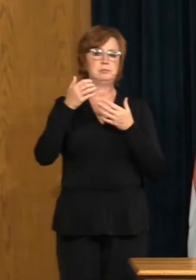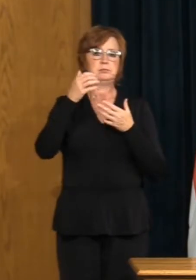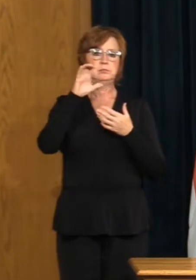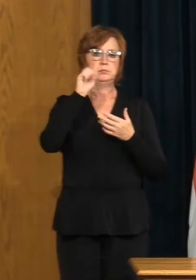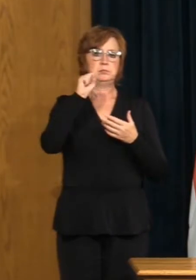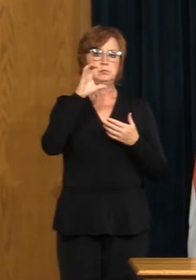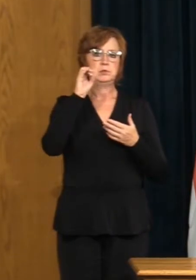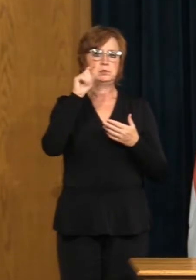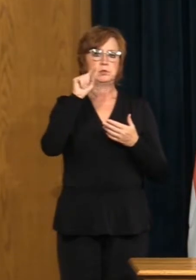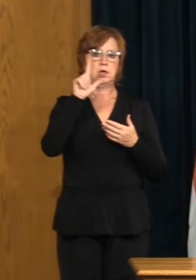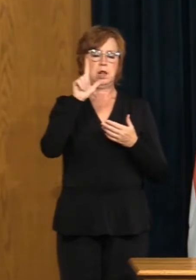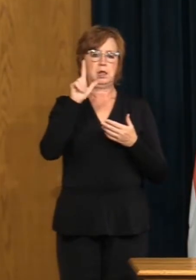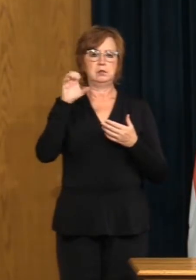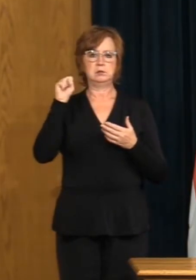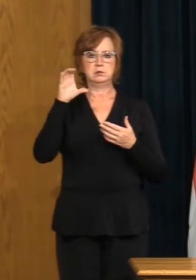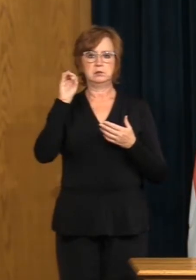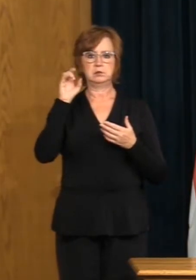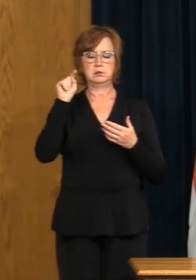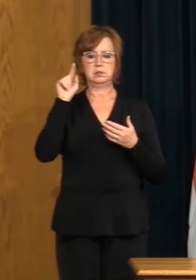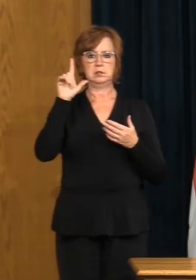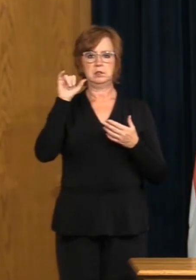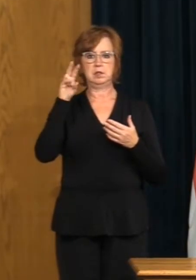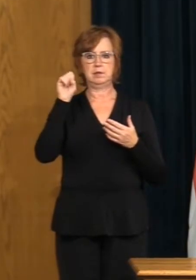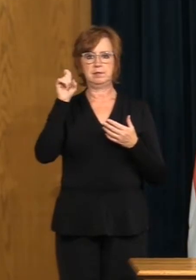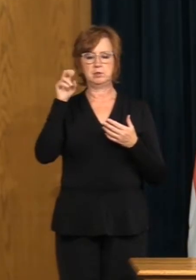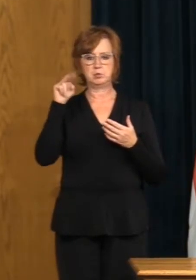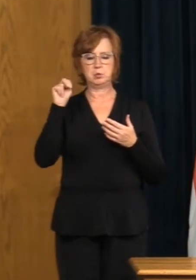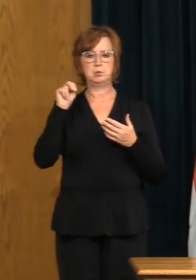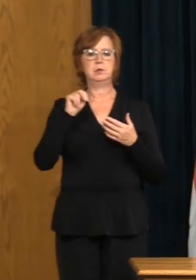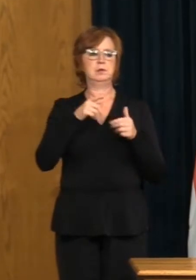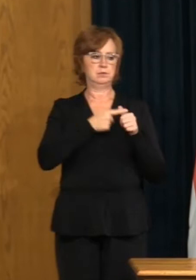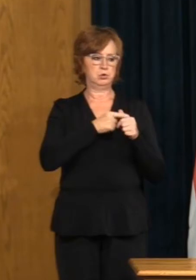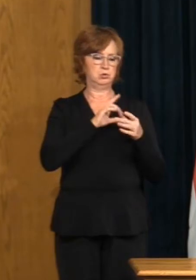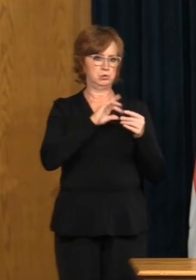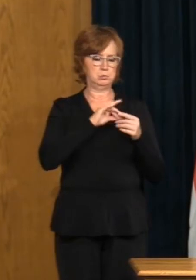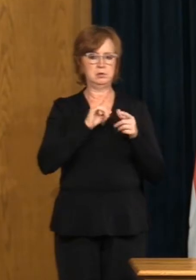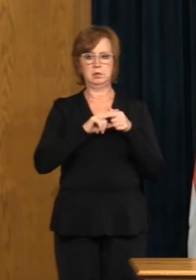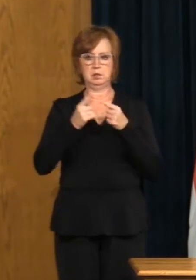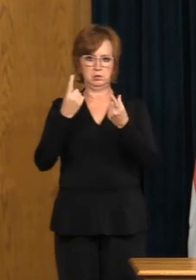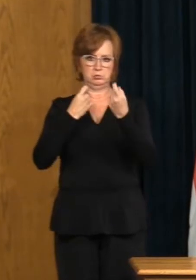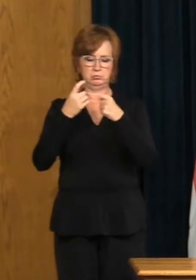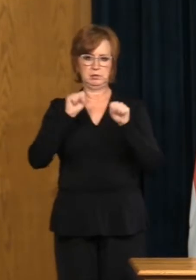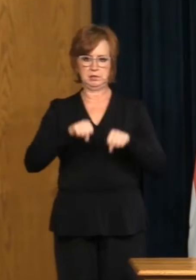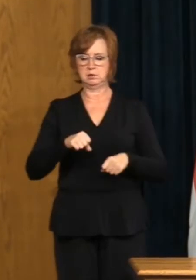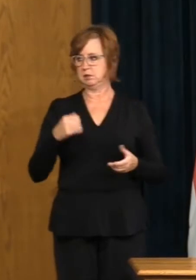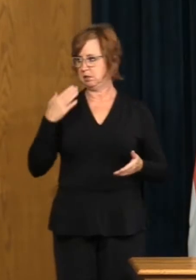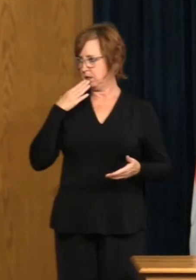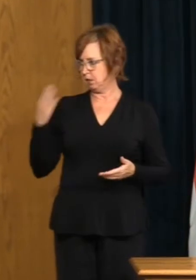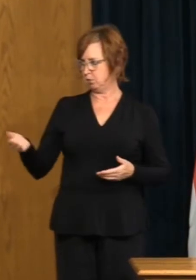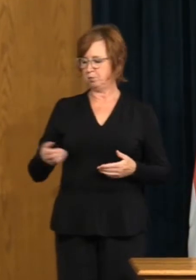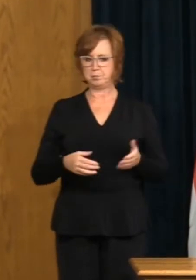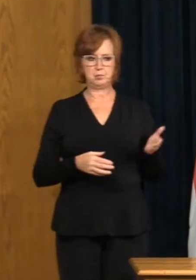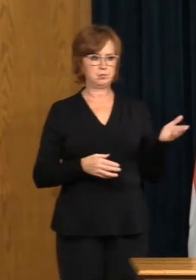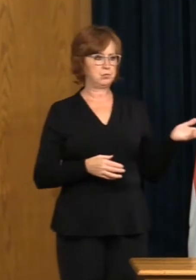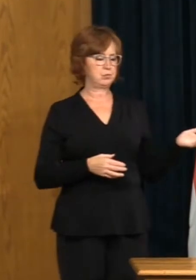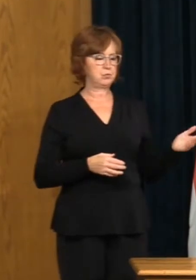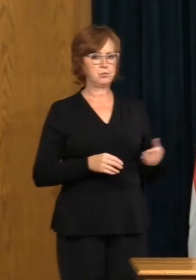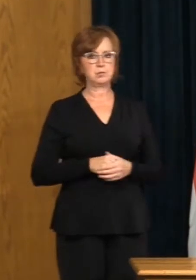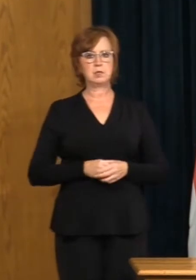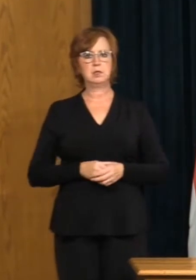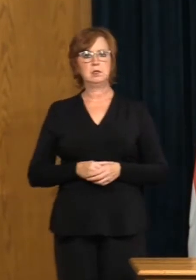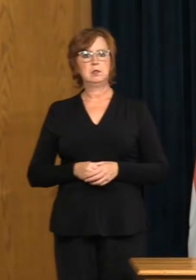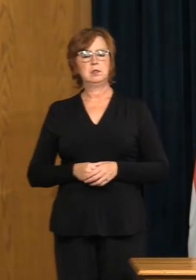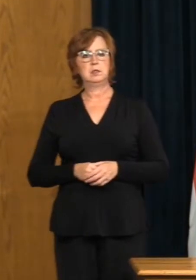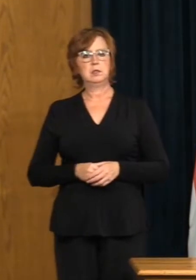We'll start with opening remarks from Dr. Shahab, and then we'll take questions. Thank you. So